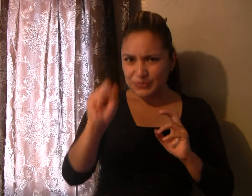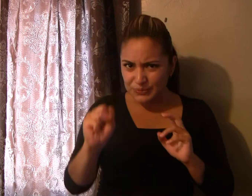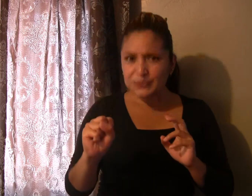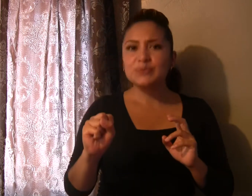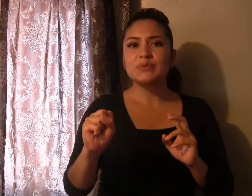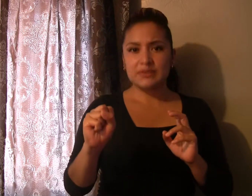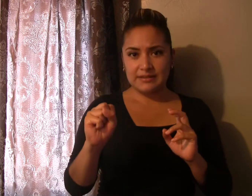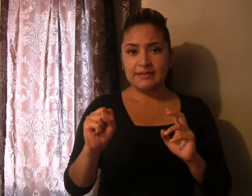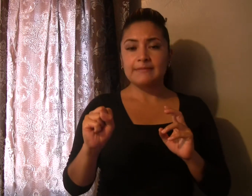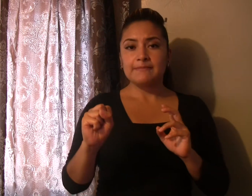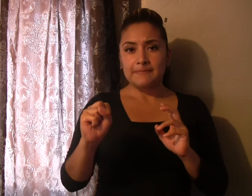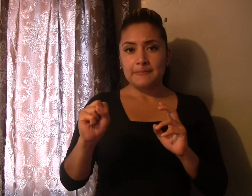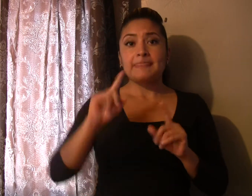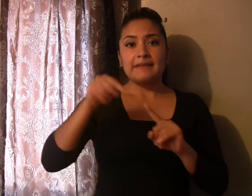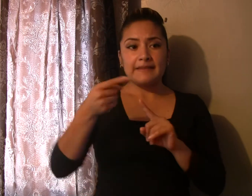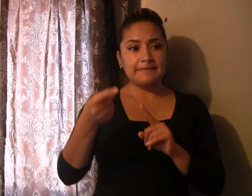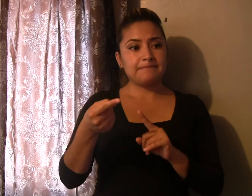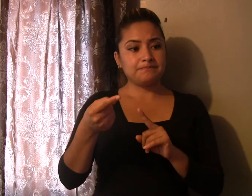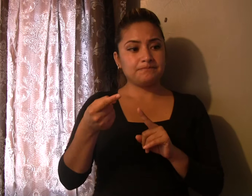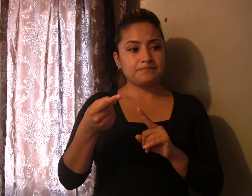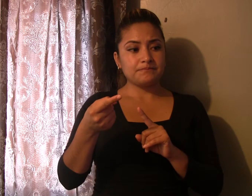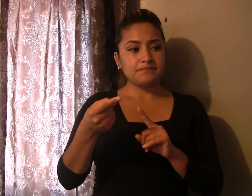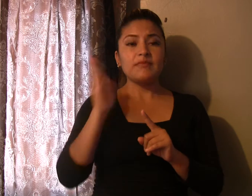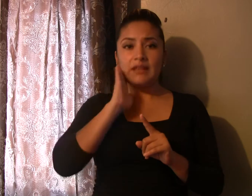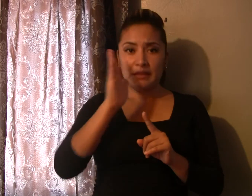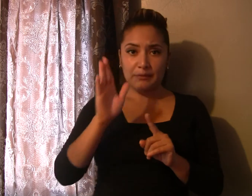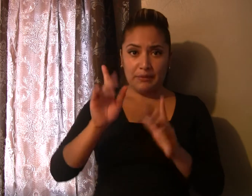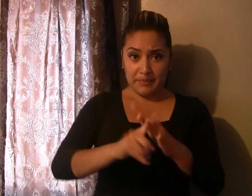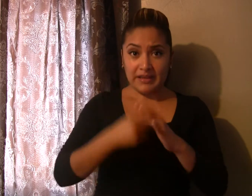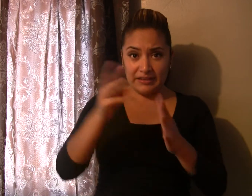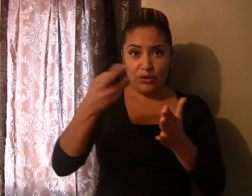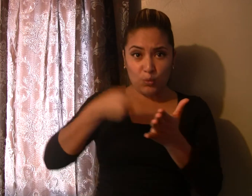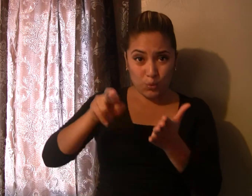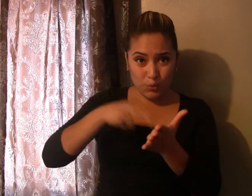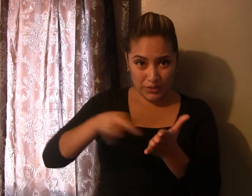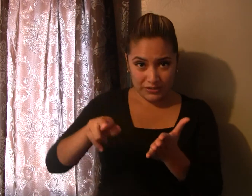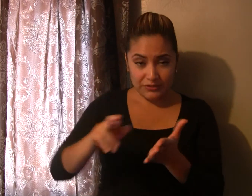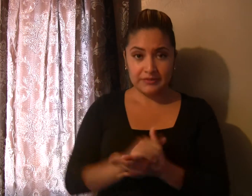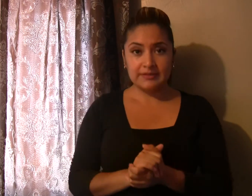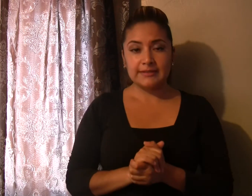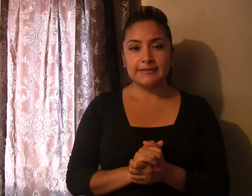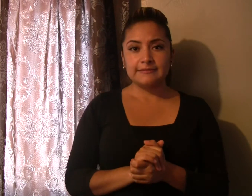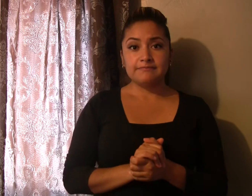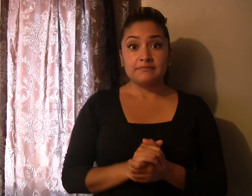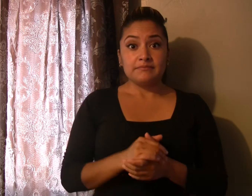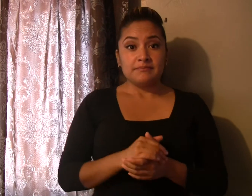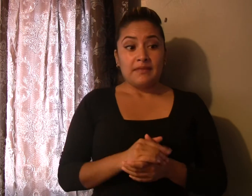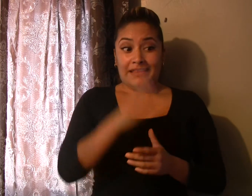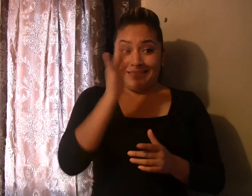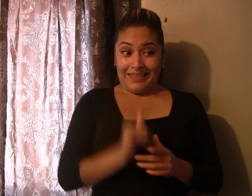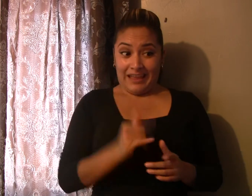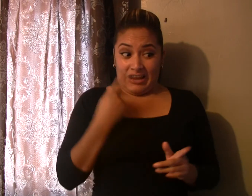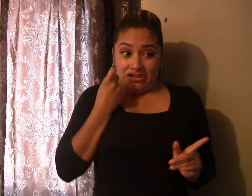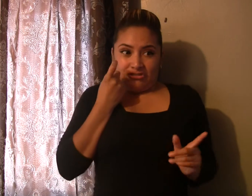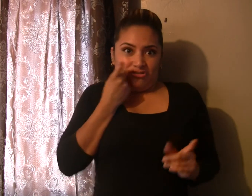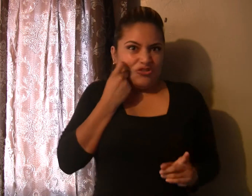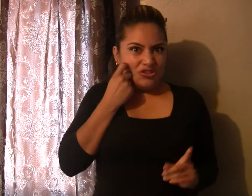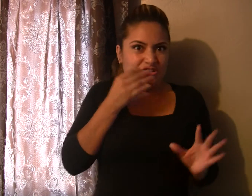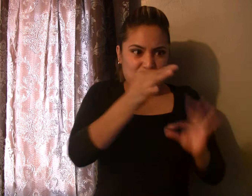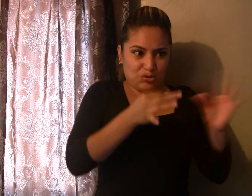to that topic. And the activity that I just described really involves a lot of skill. I mean, you